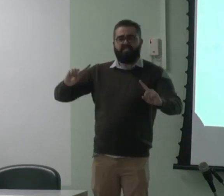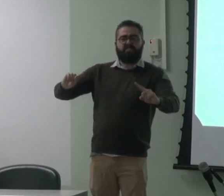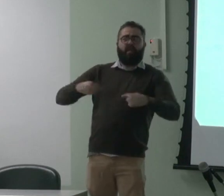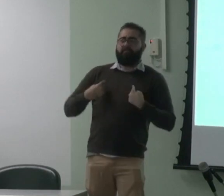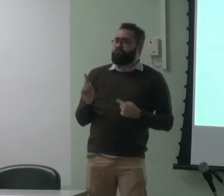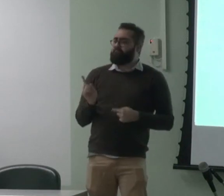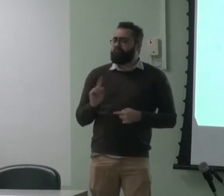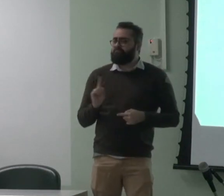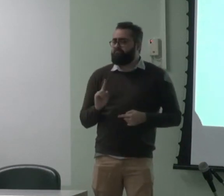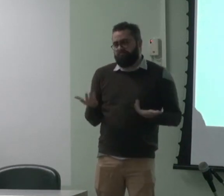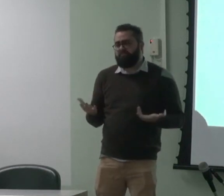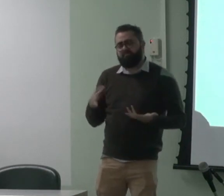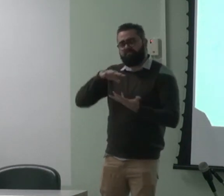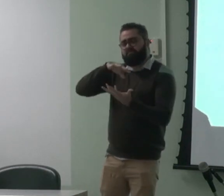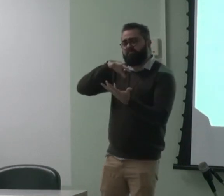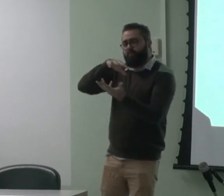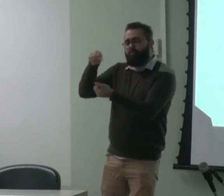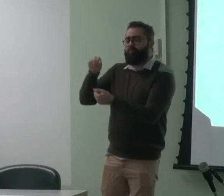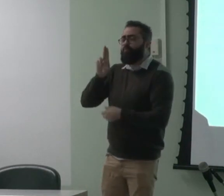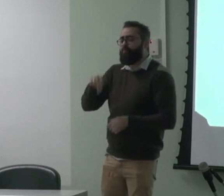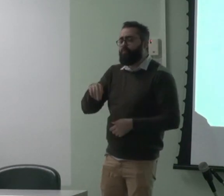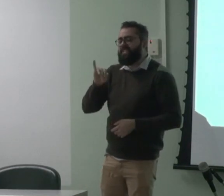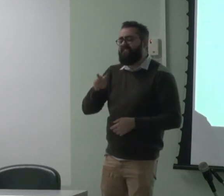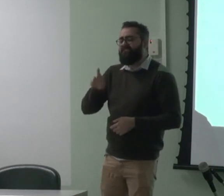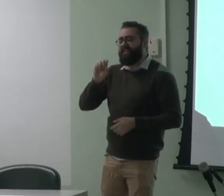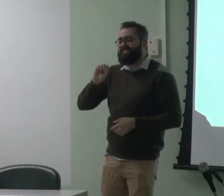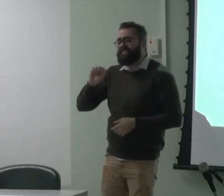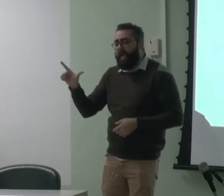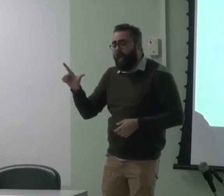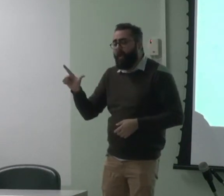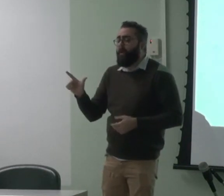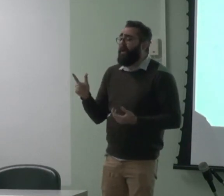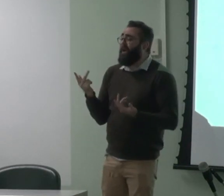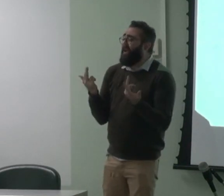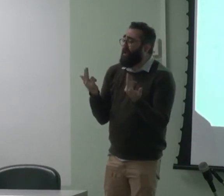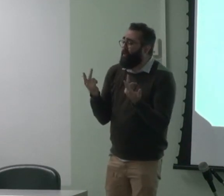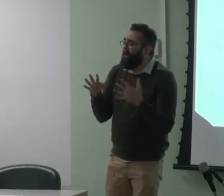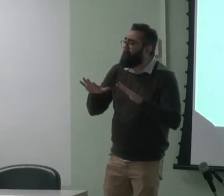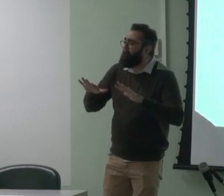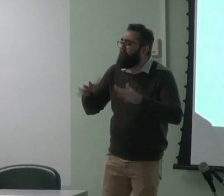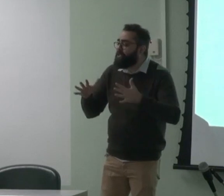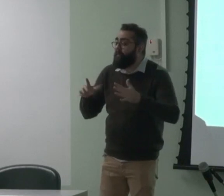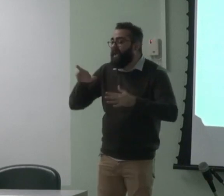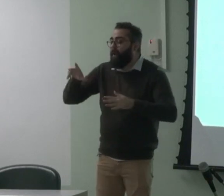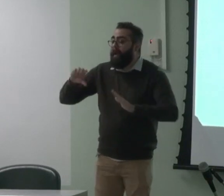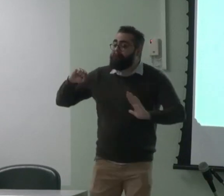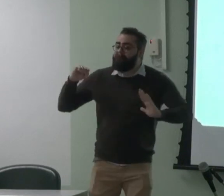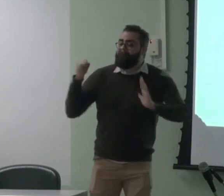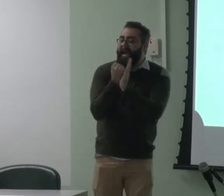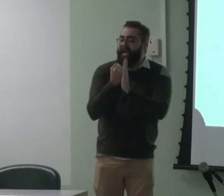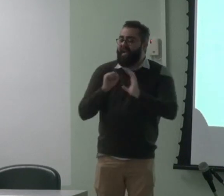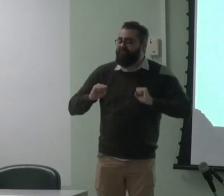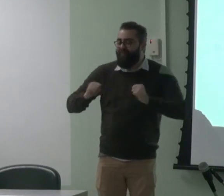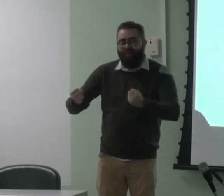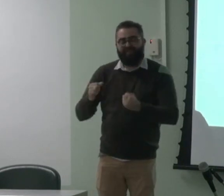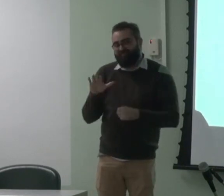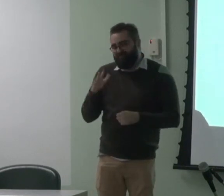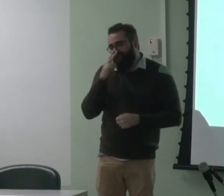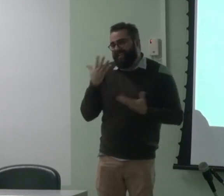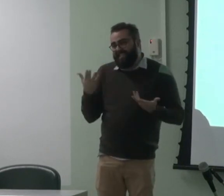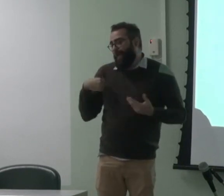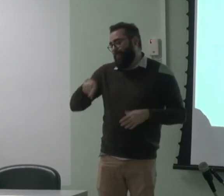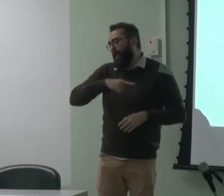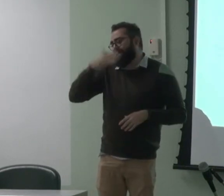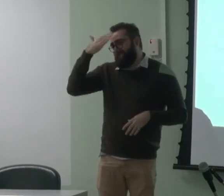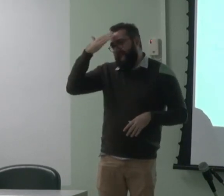universal. And I think, in a sense, you can take it more as a marketing term. So it's universal in the sense that we